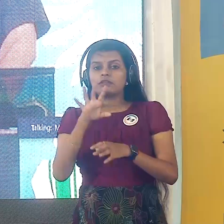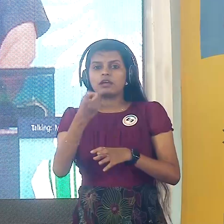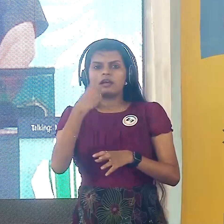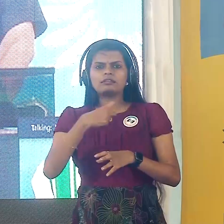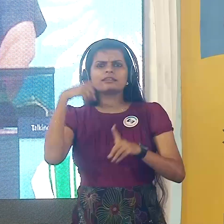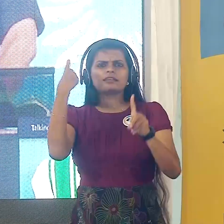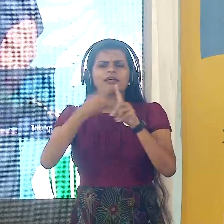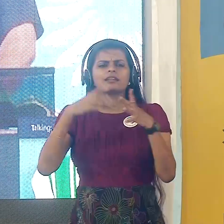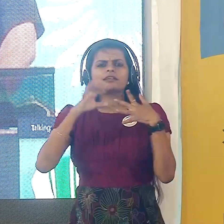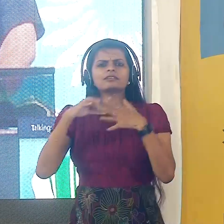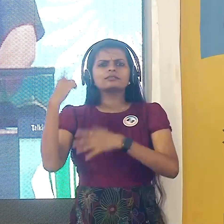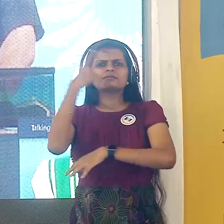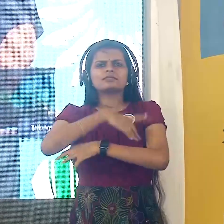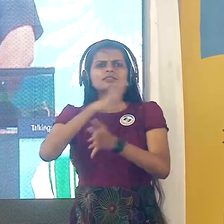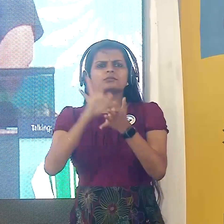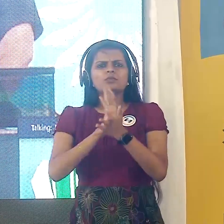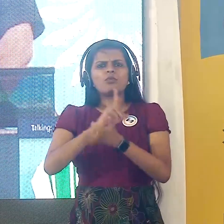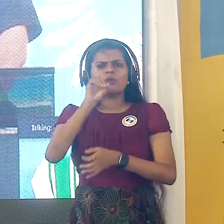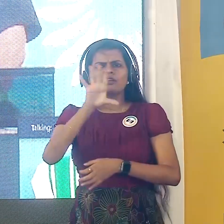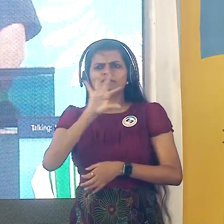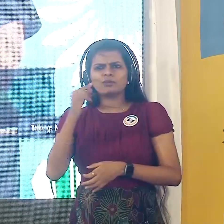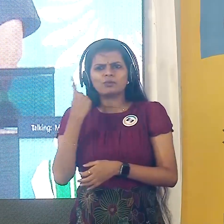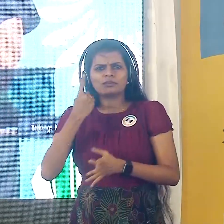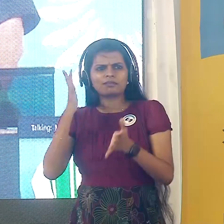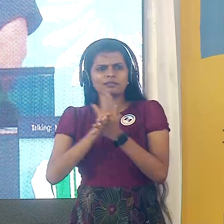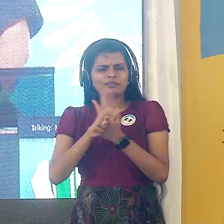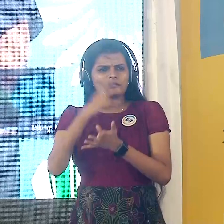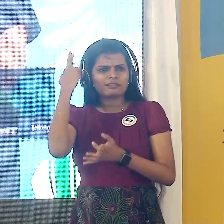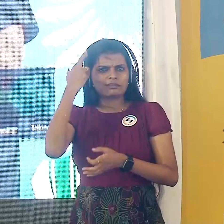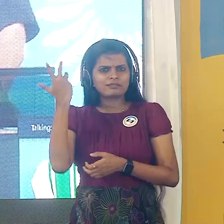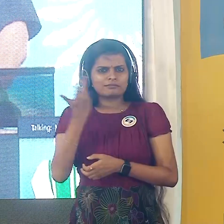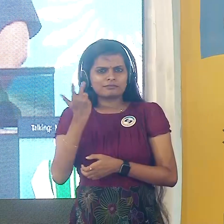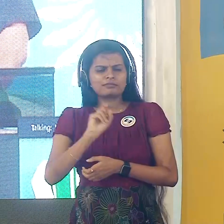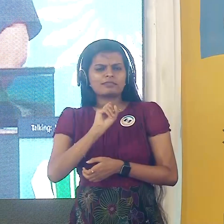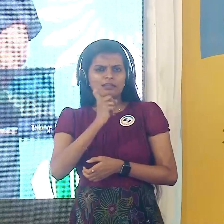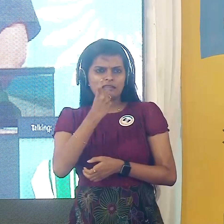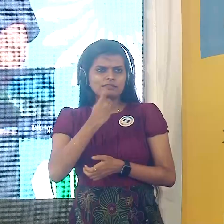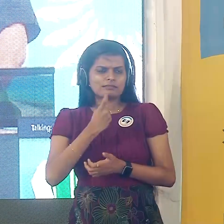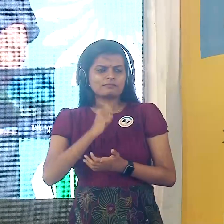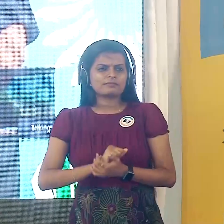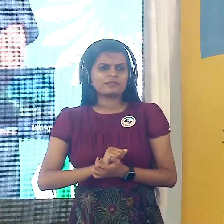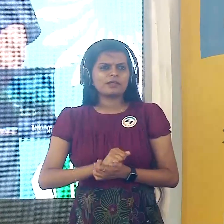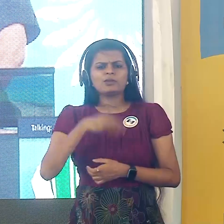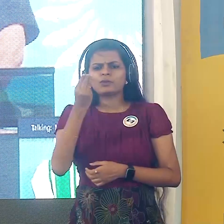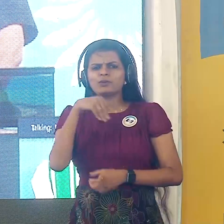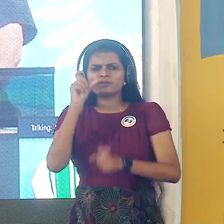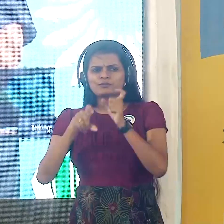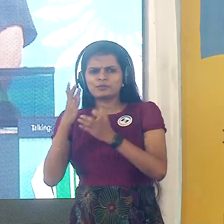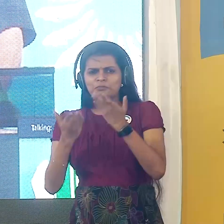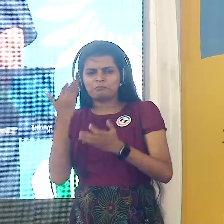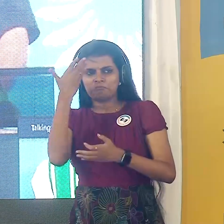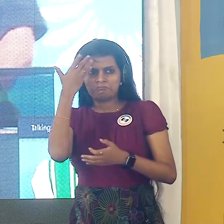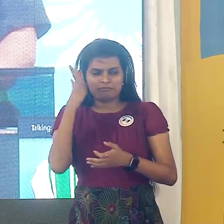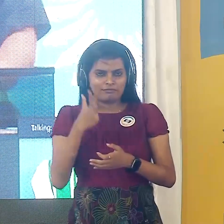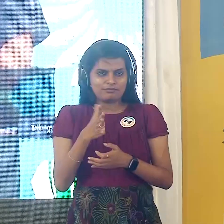was Keraleeyam only for 1 week? So there will of course be some people who think it should not have been